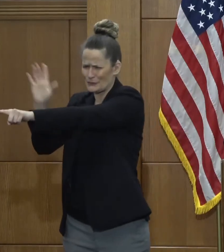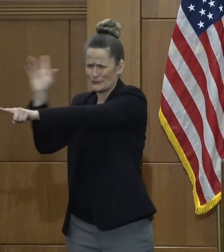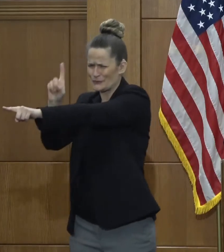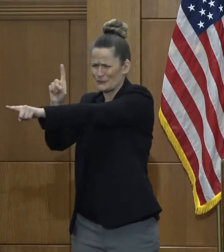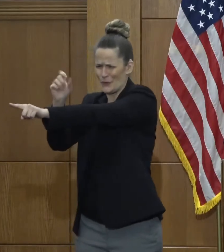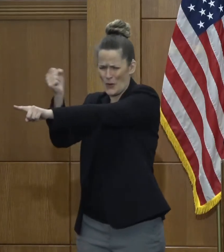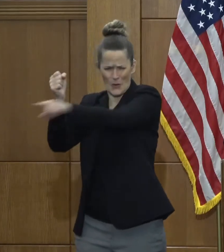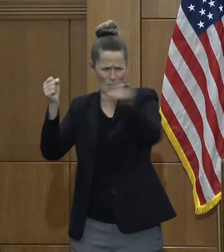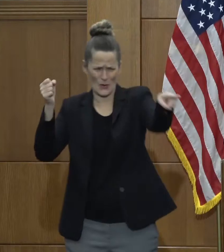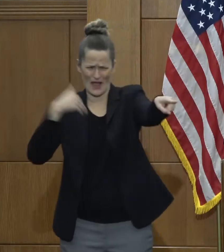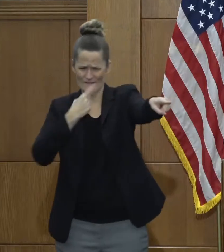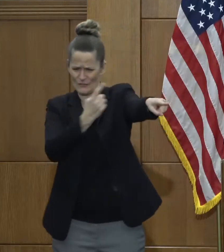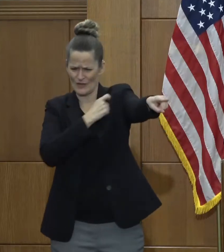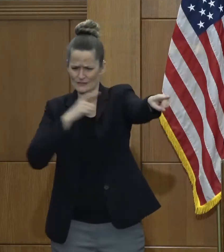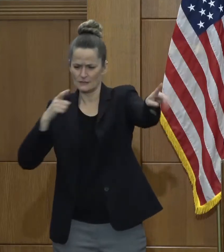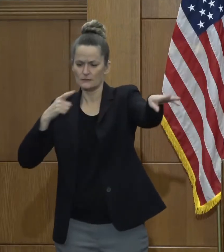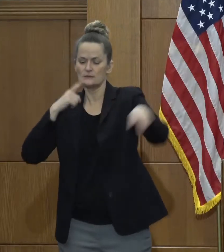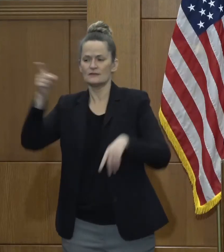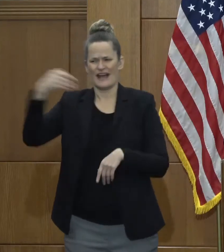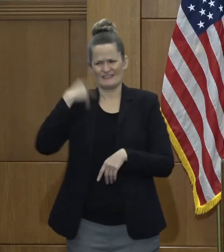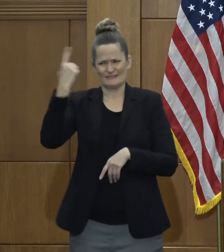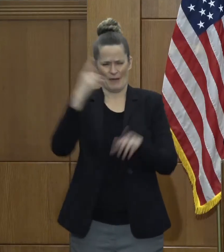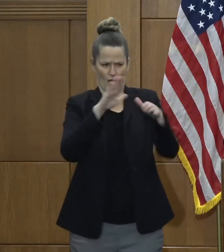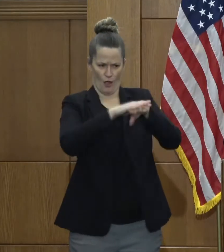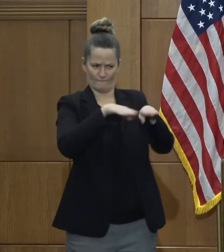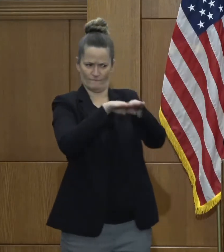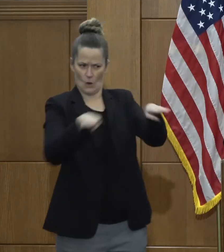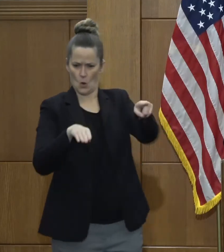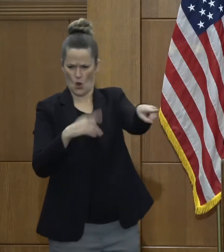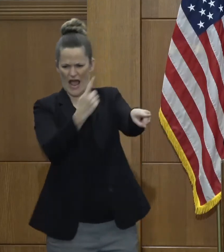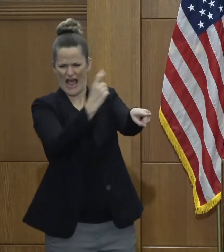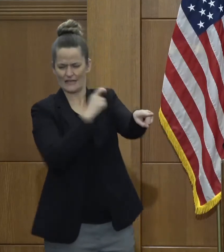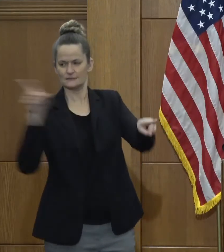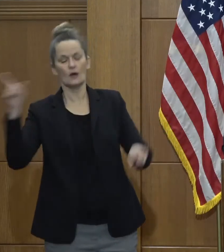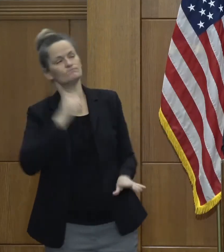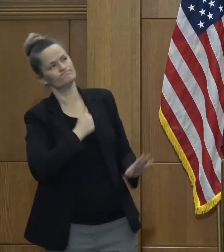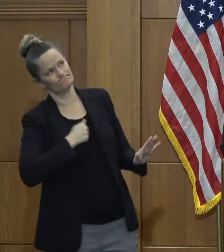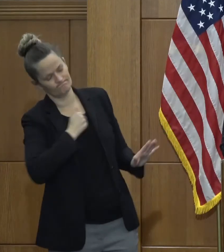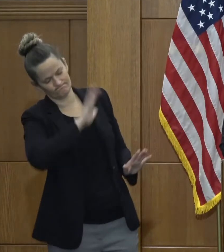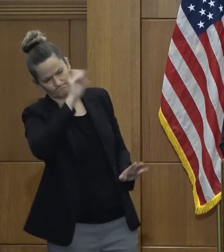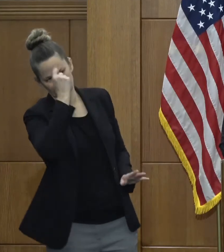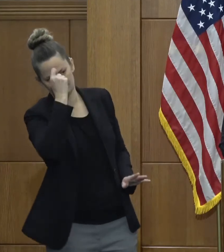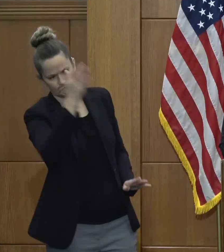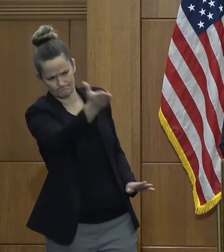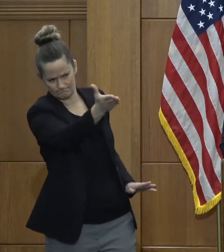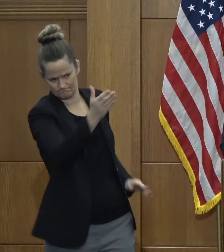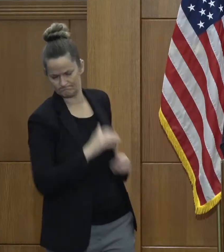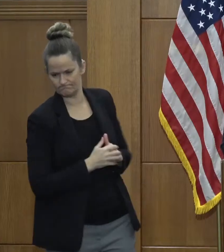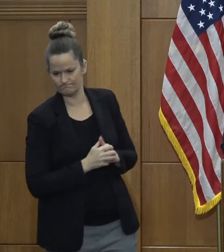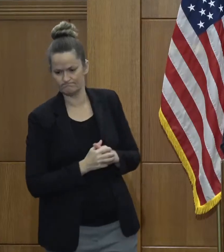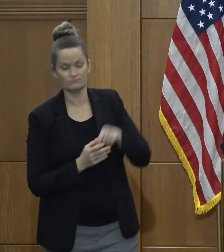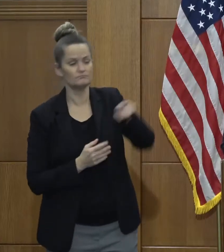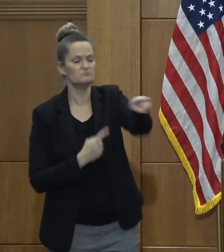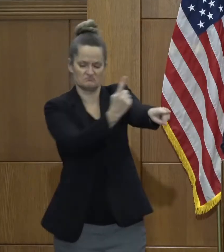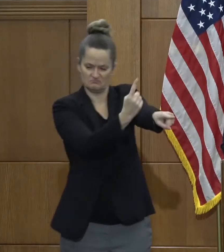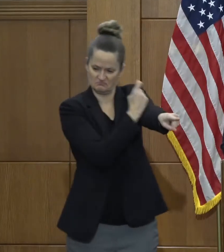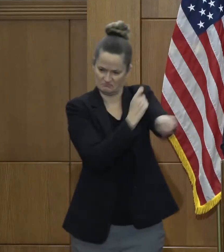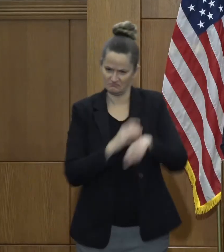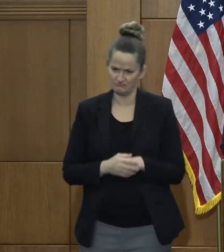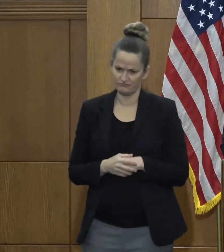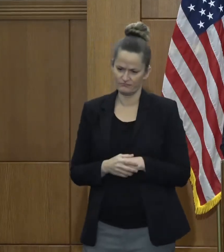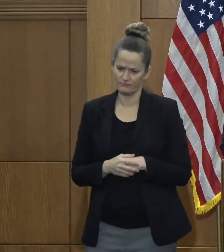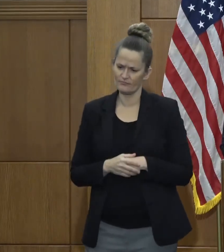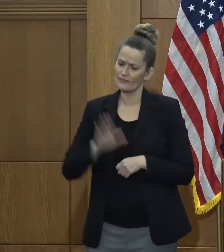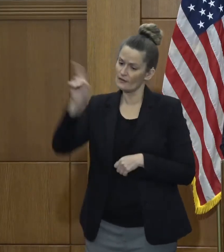that's asking a question in the room. We'll get to you in just a minute. Oh, I see. Okay, thank you. Sorry, what the resolution was for the